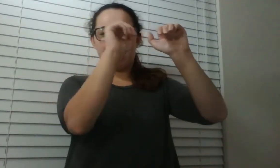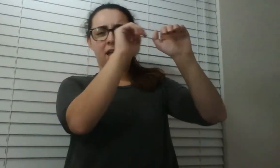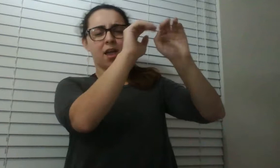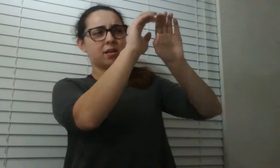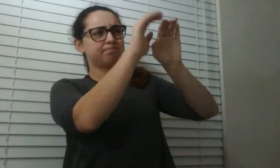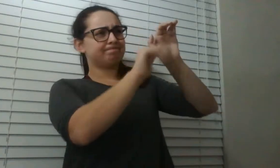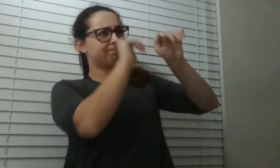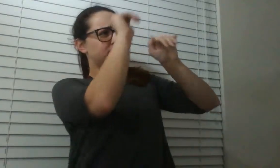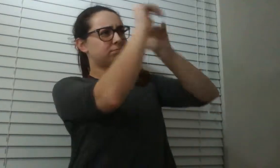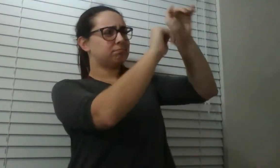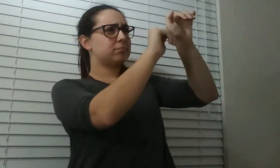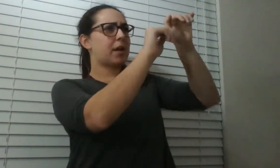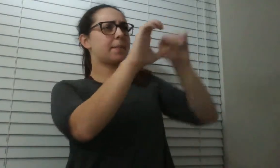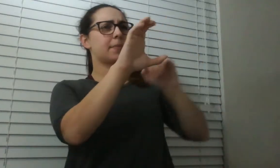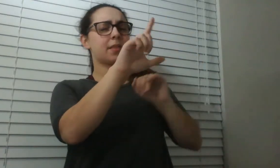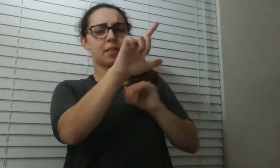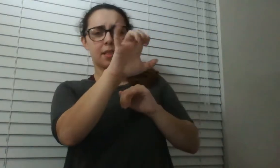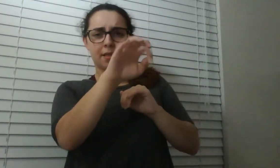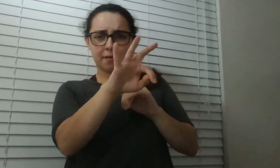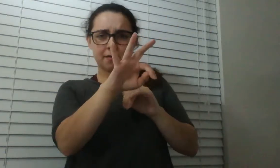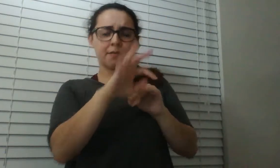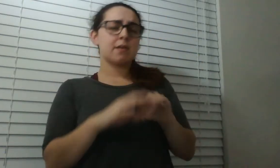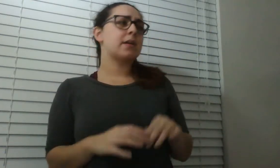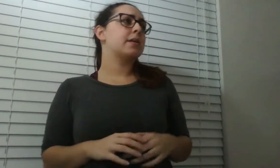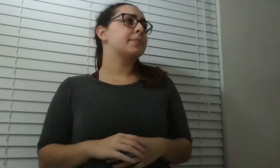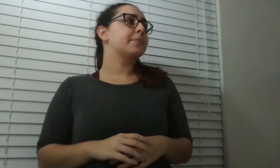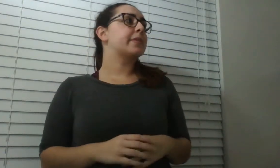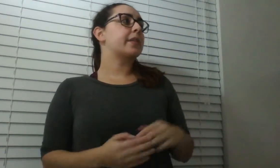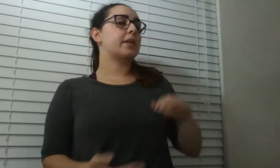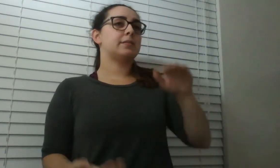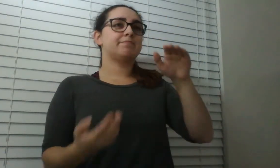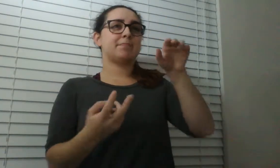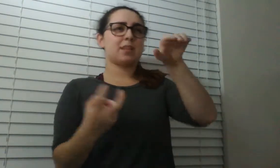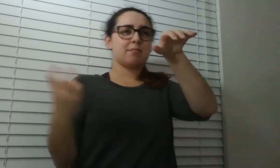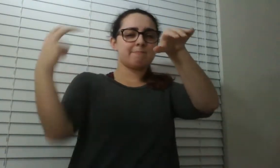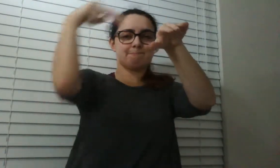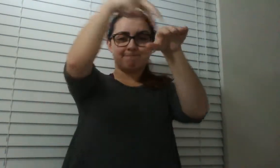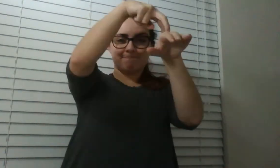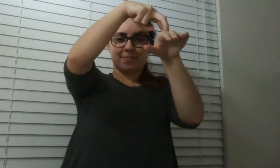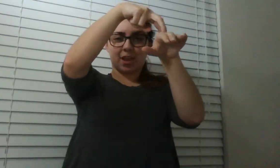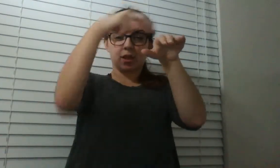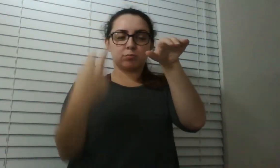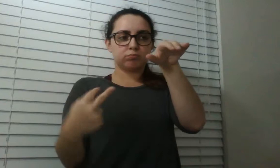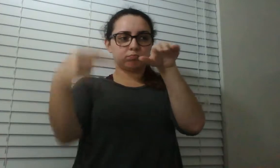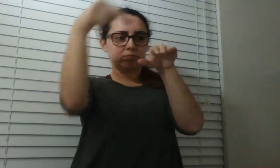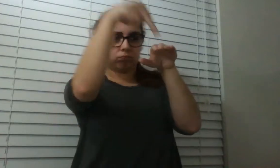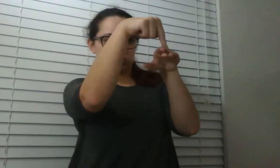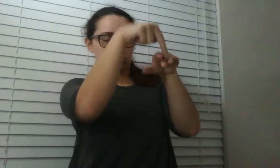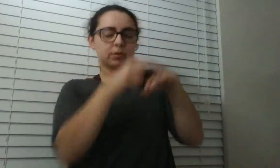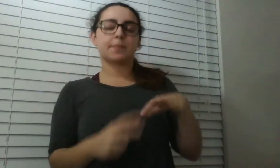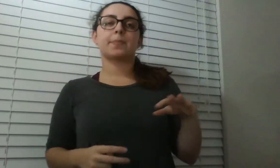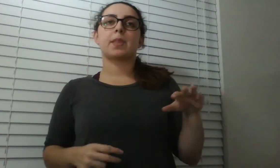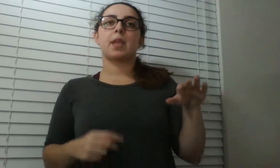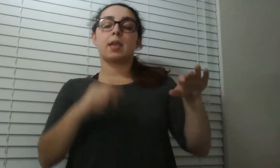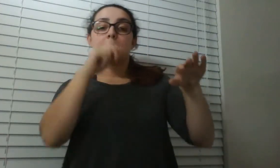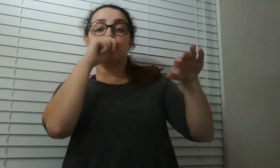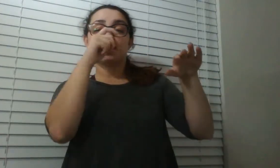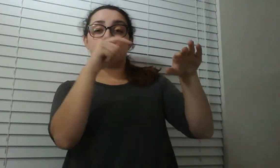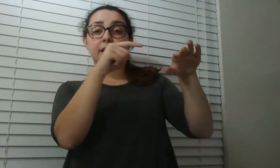to very close to the top, and there's a little flat area. This balcony of rock overlooking the canyon below. This little ledge.